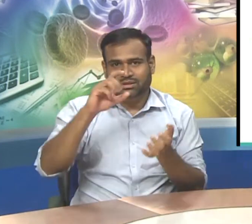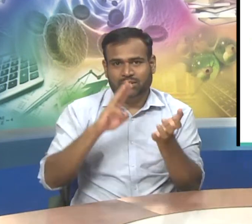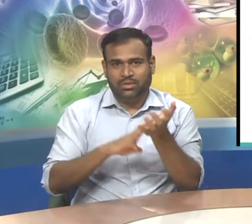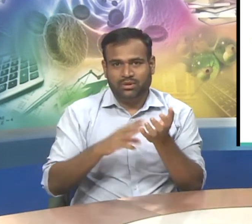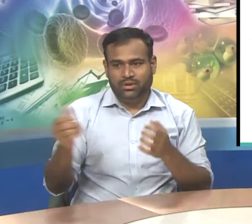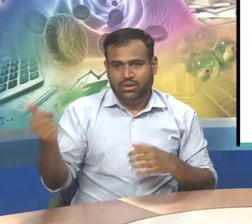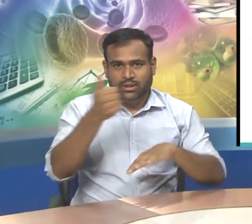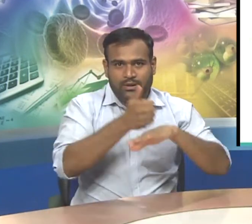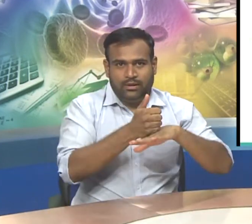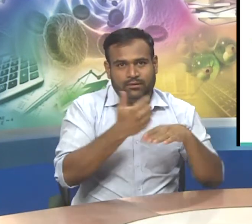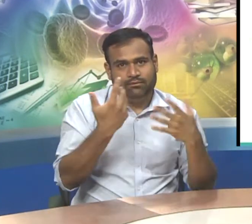Sixth point